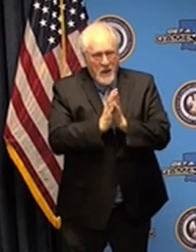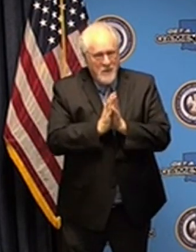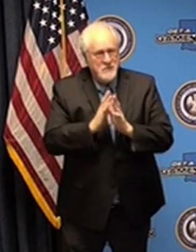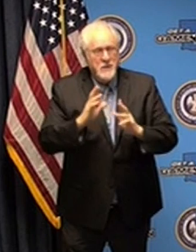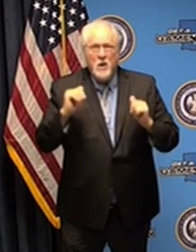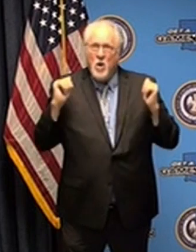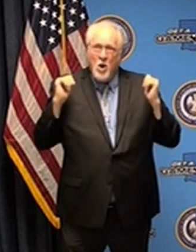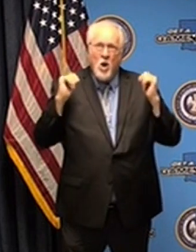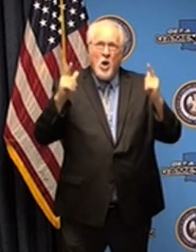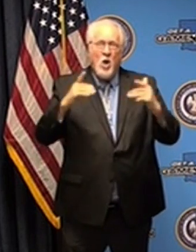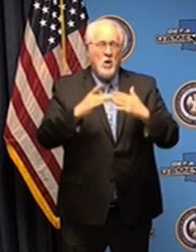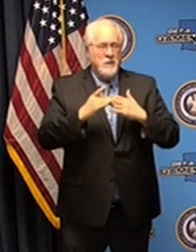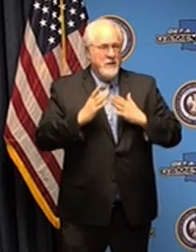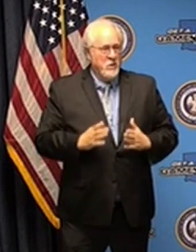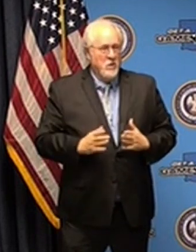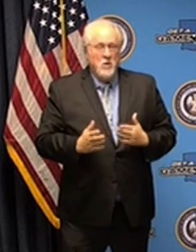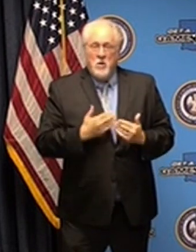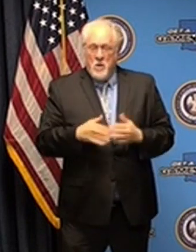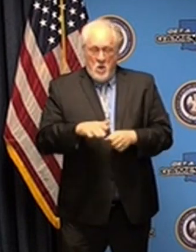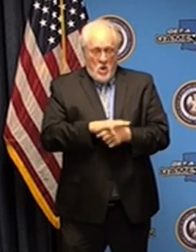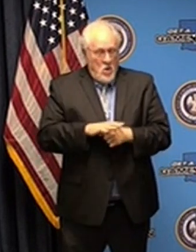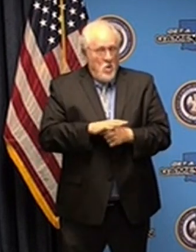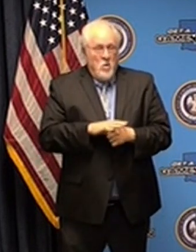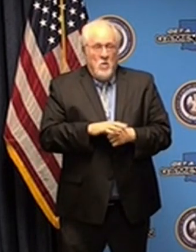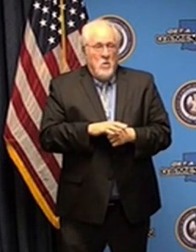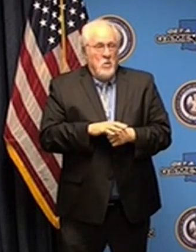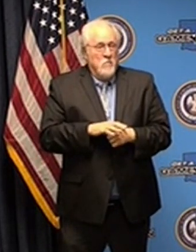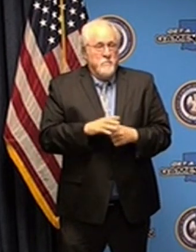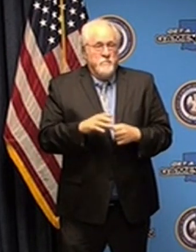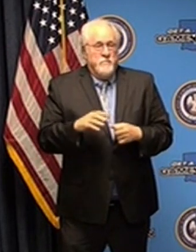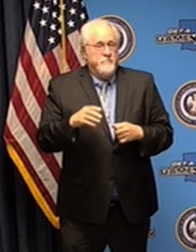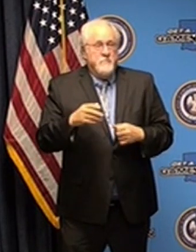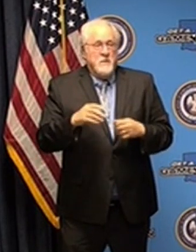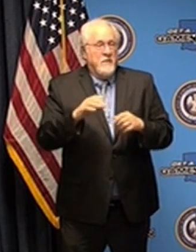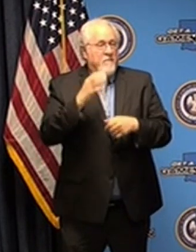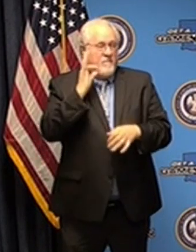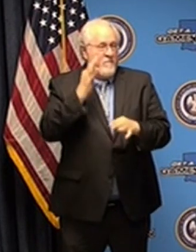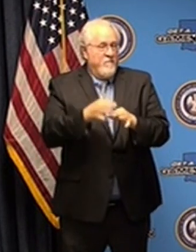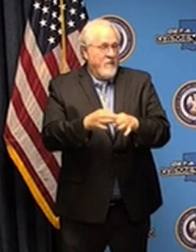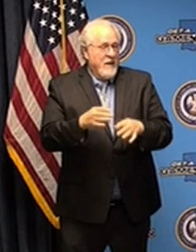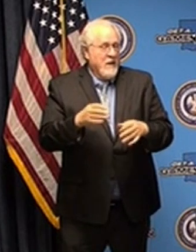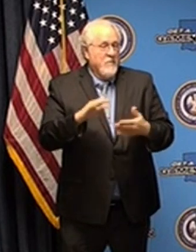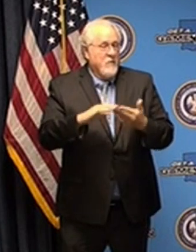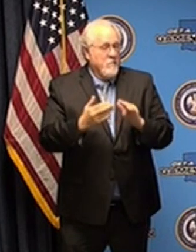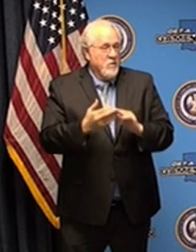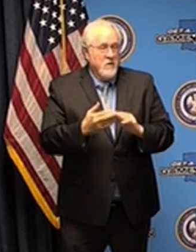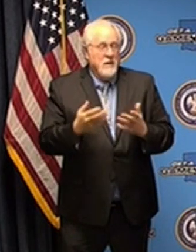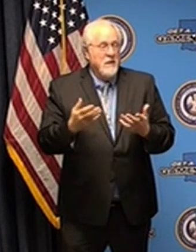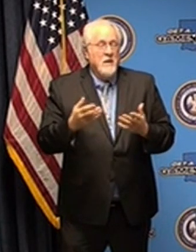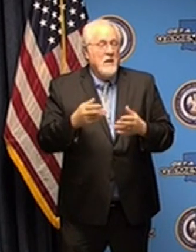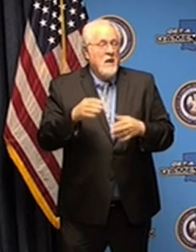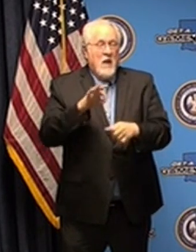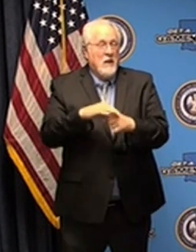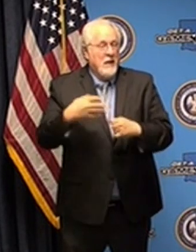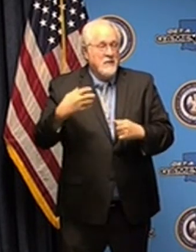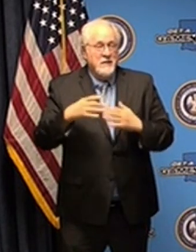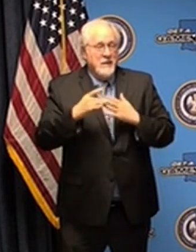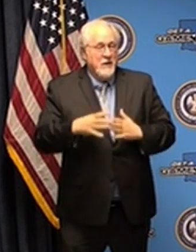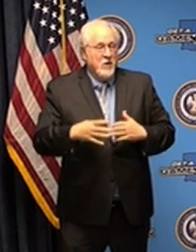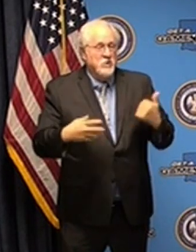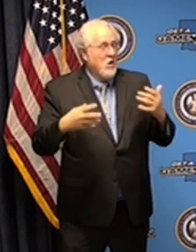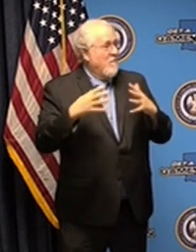of our leaders, no matter if they're local leaders, leaders in the faith community, elected leaders, whatever, our